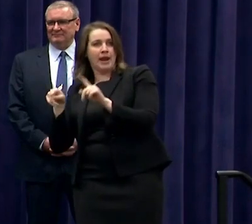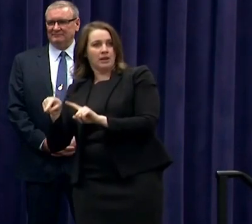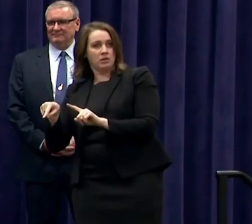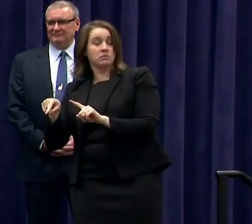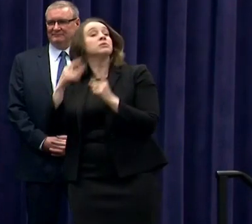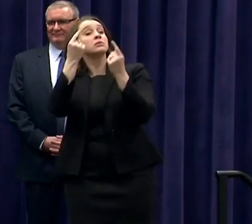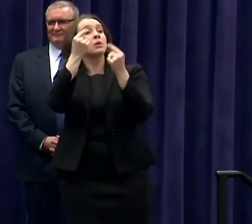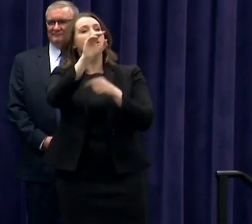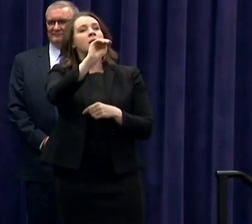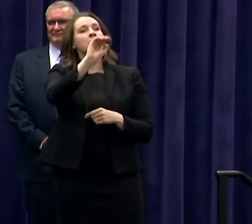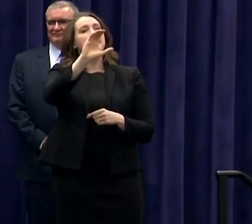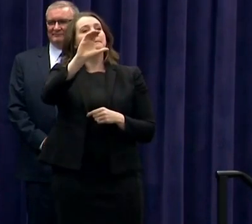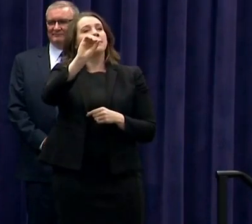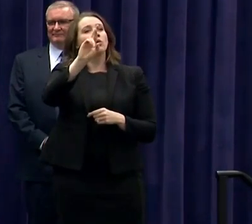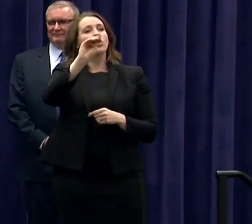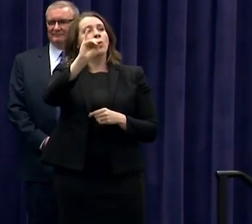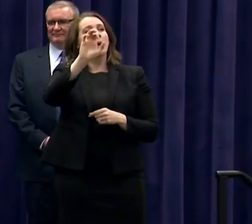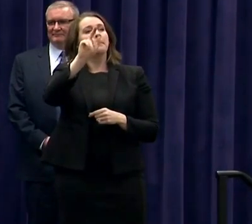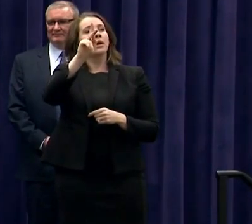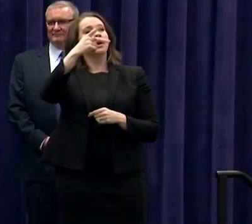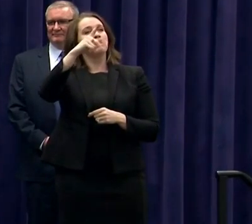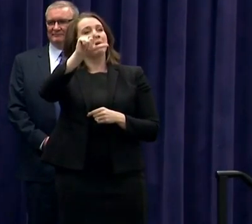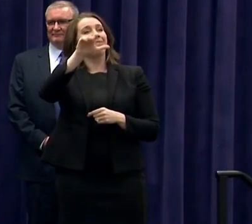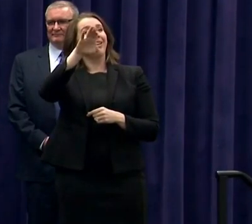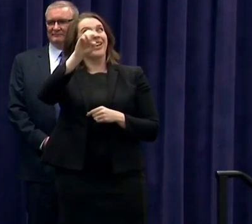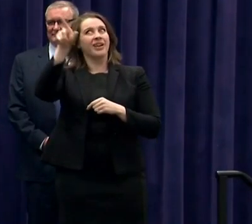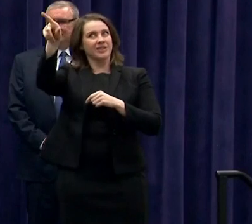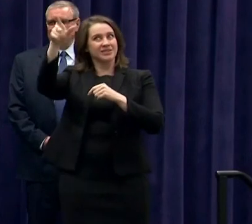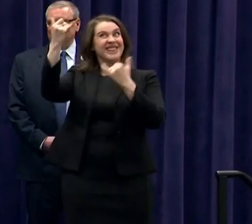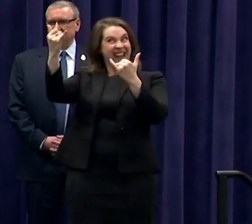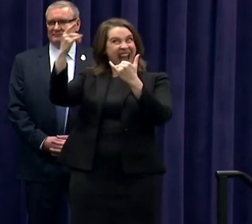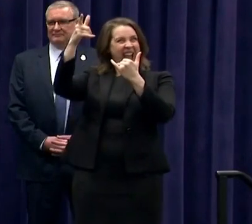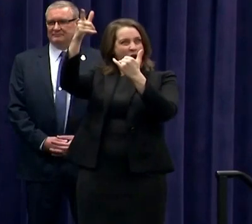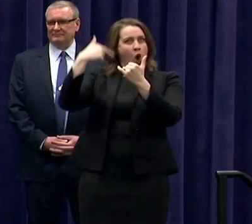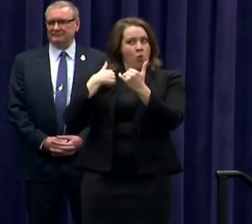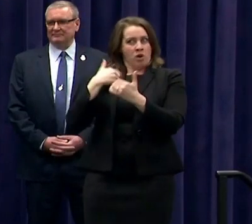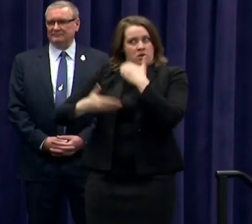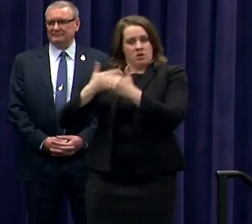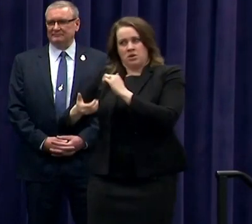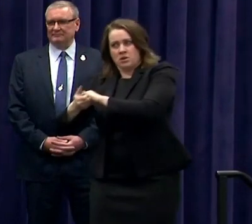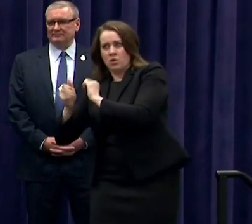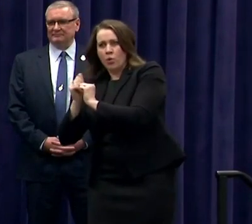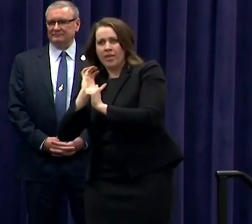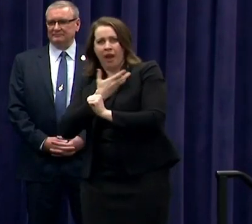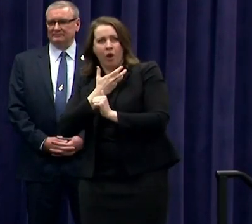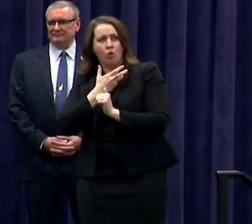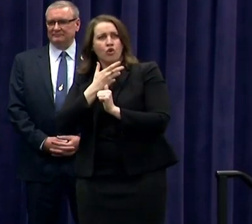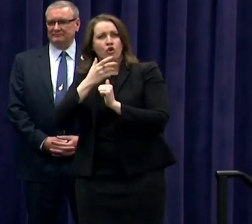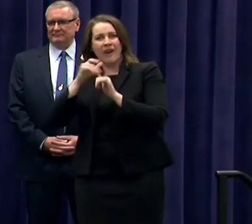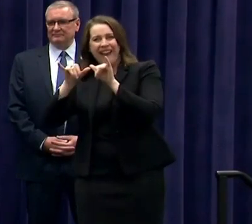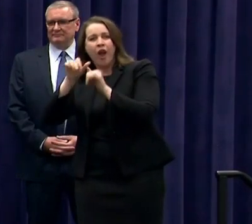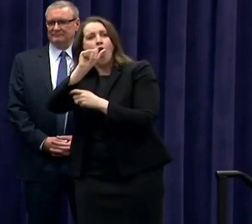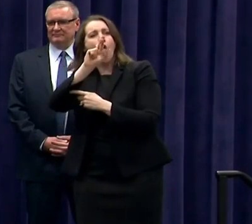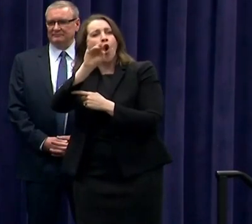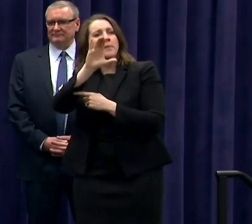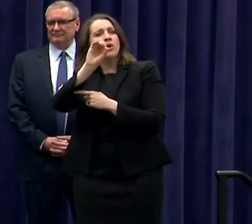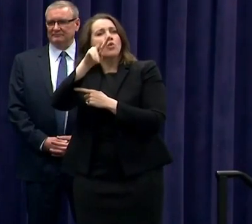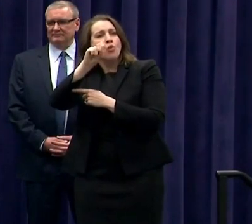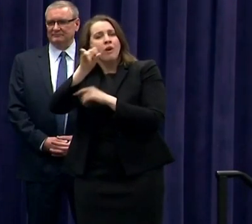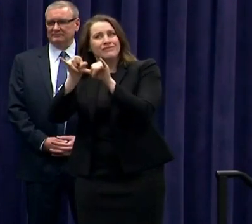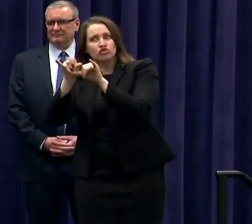McCormick Place is a perfect example of that. We're working hand in glove with the state, with the Army Corps of Engineers, and Illinois